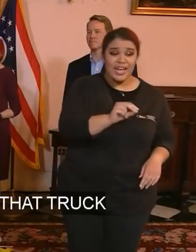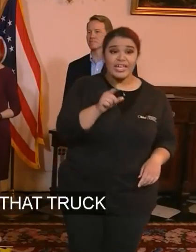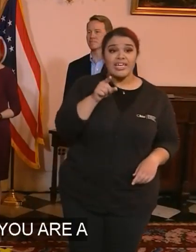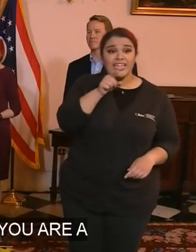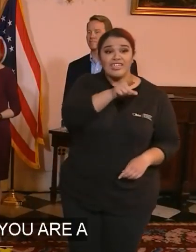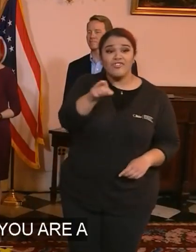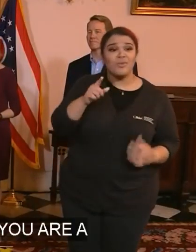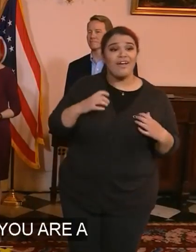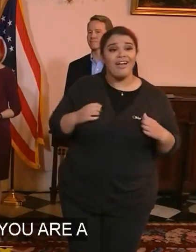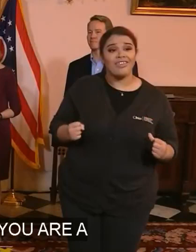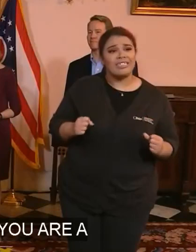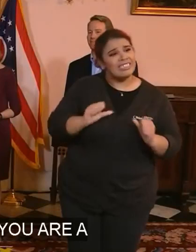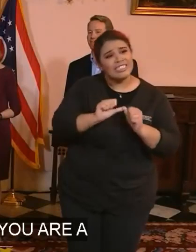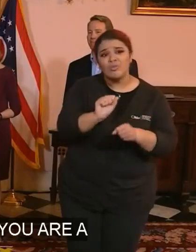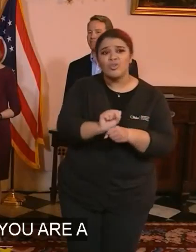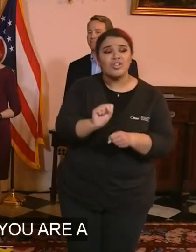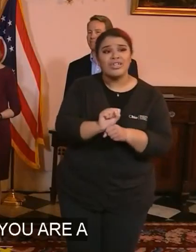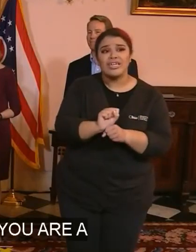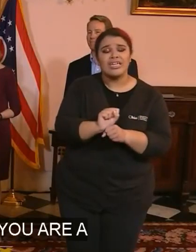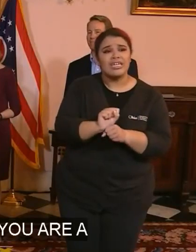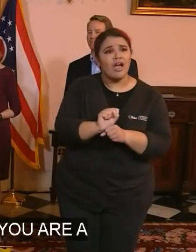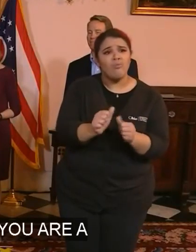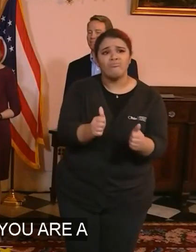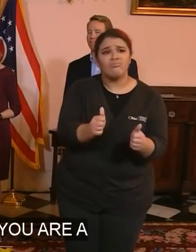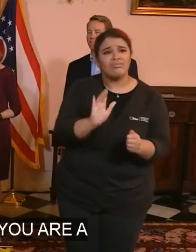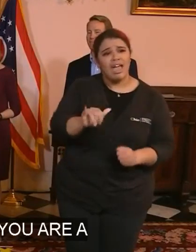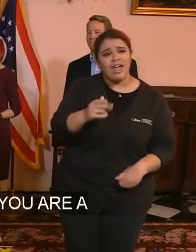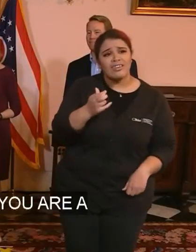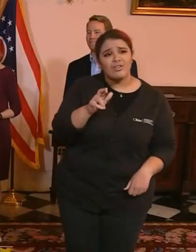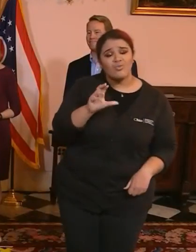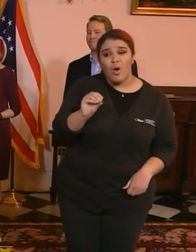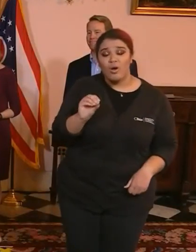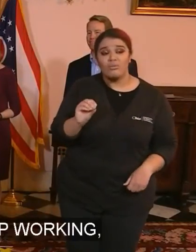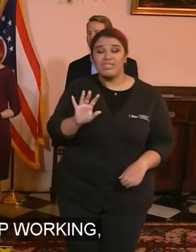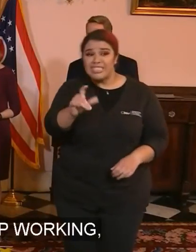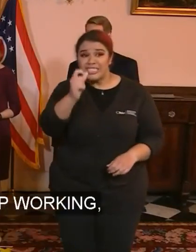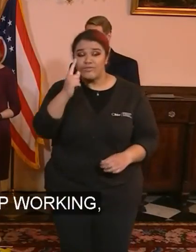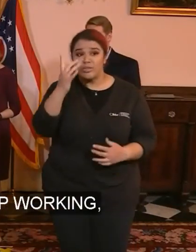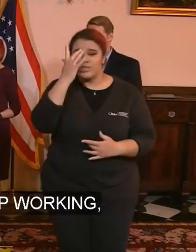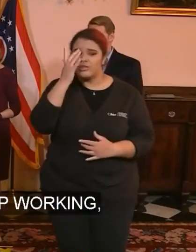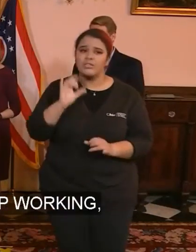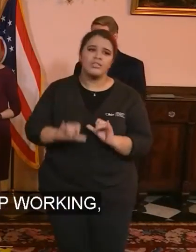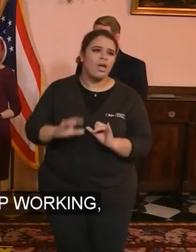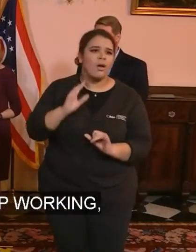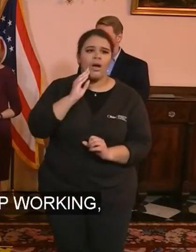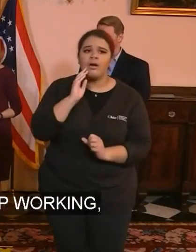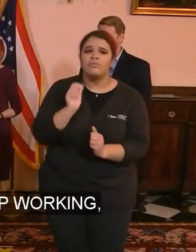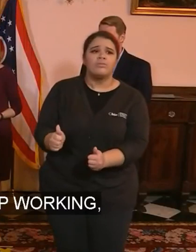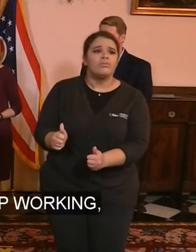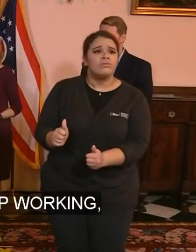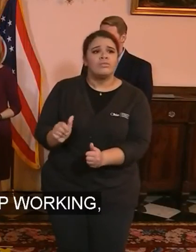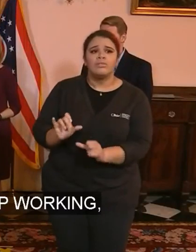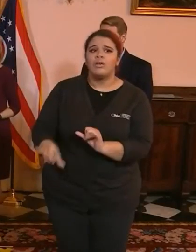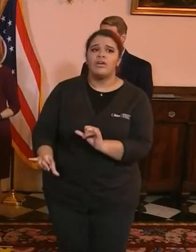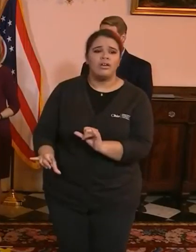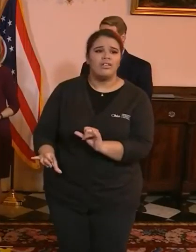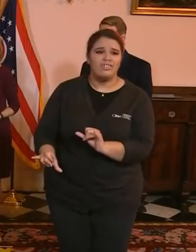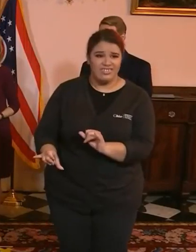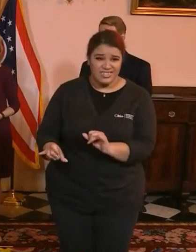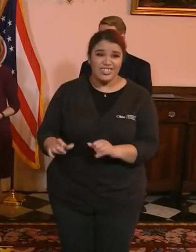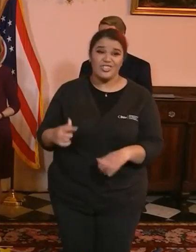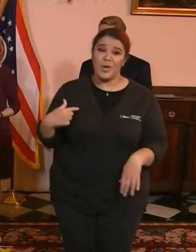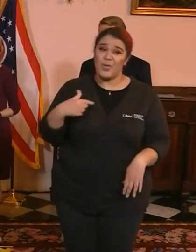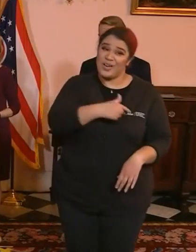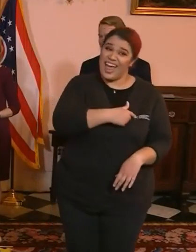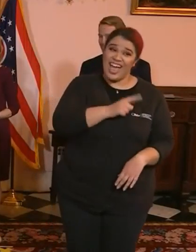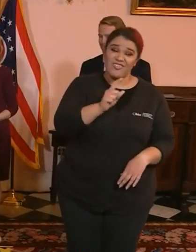But if you're not, tell your employer you're sick, because it'll be important that you don't spread it to other people who have to keep doing that. And so we're going to have to tell truth to